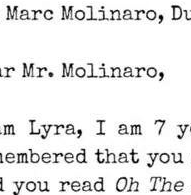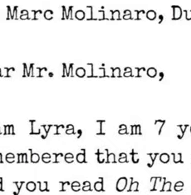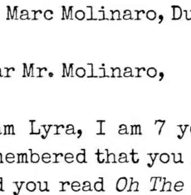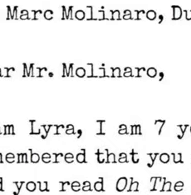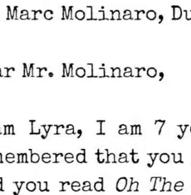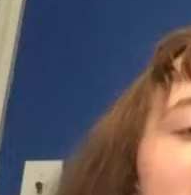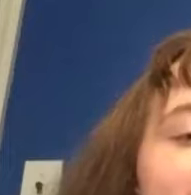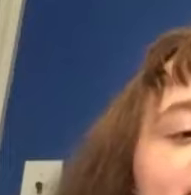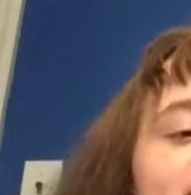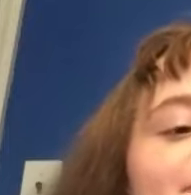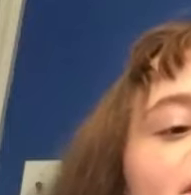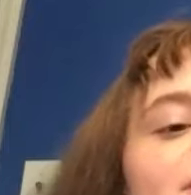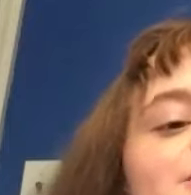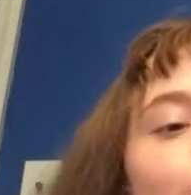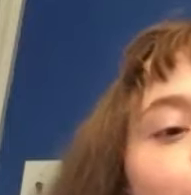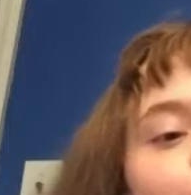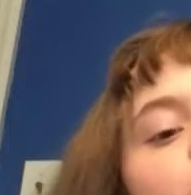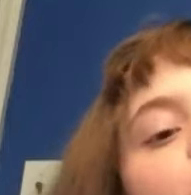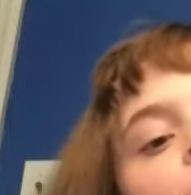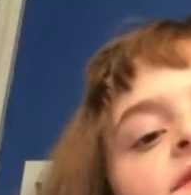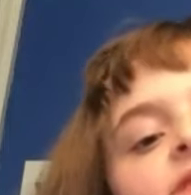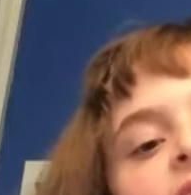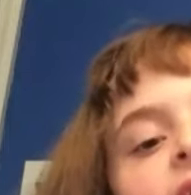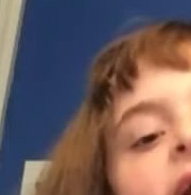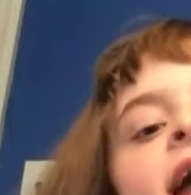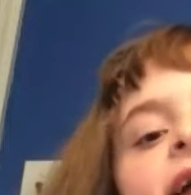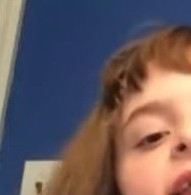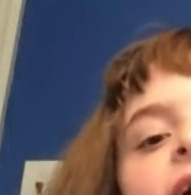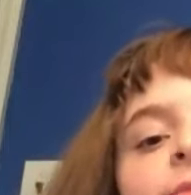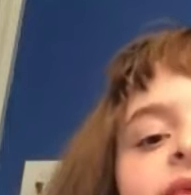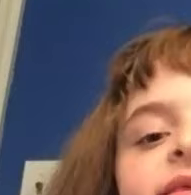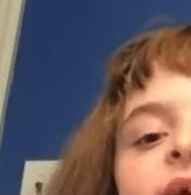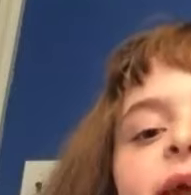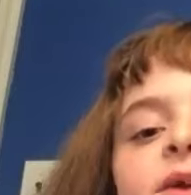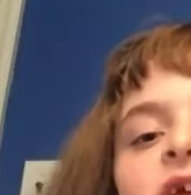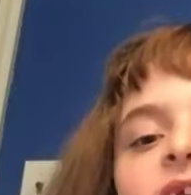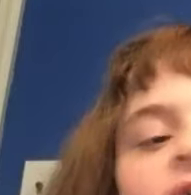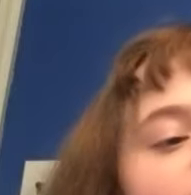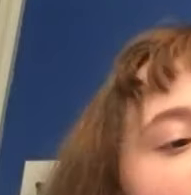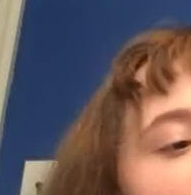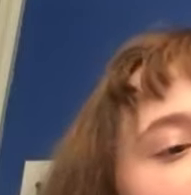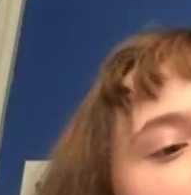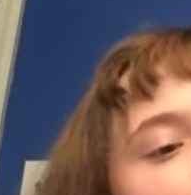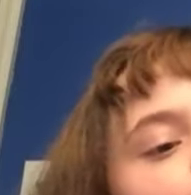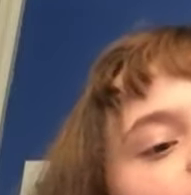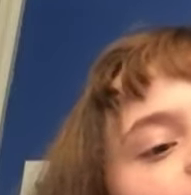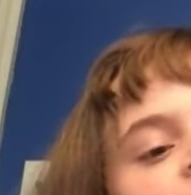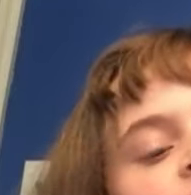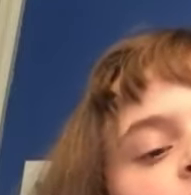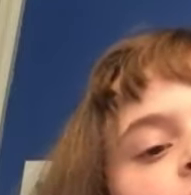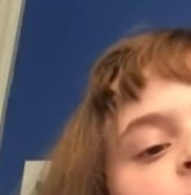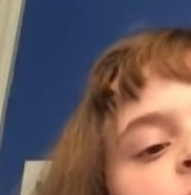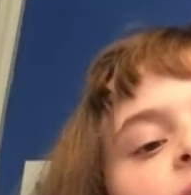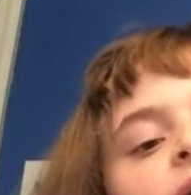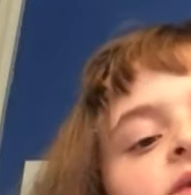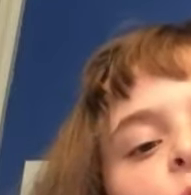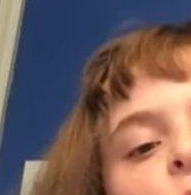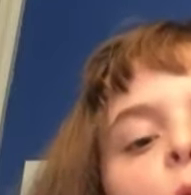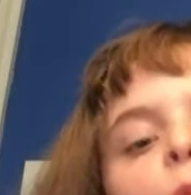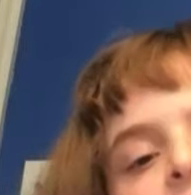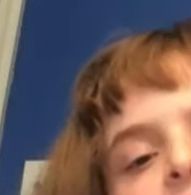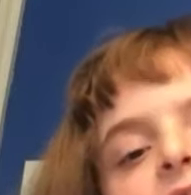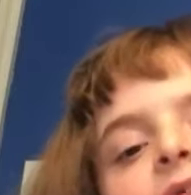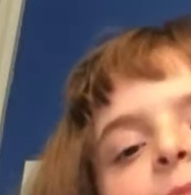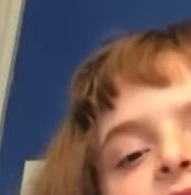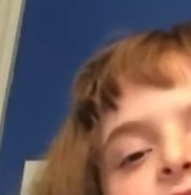am Lyra. I am 7 years old, almost 8, and I am in 2nd grade. I remember that you came to my